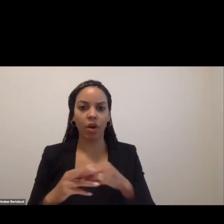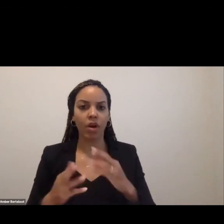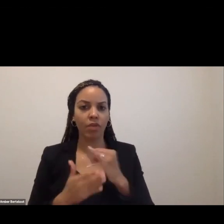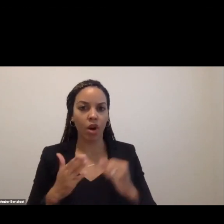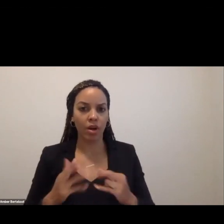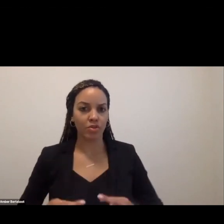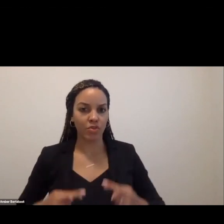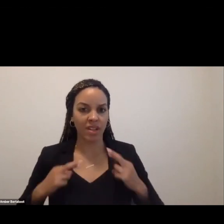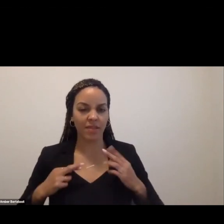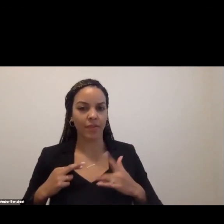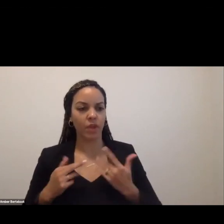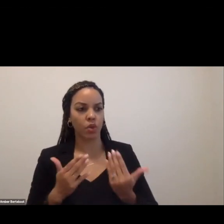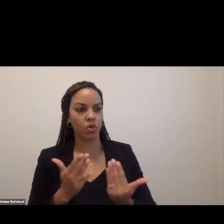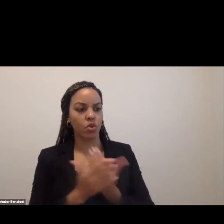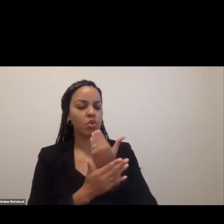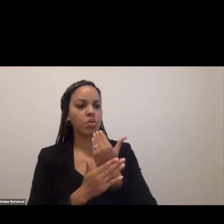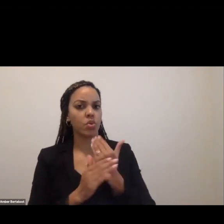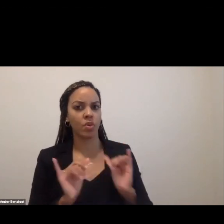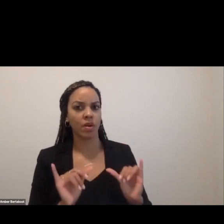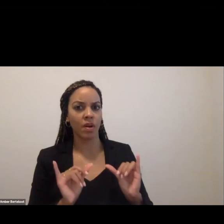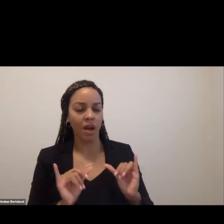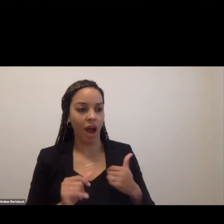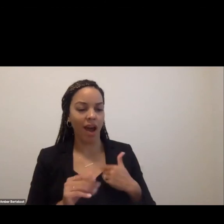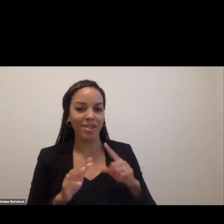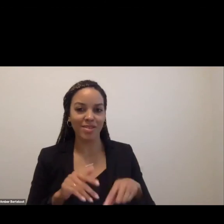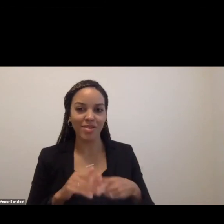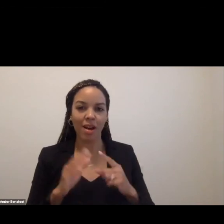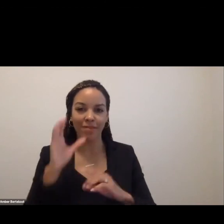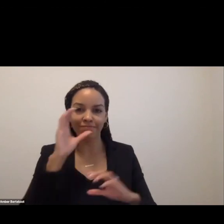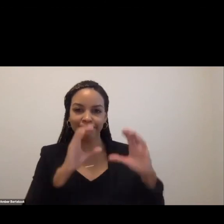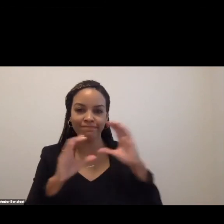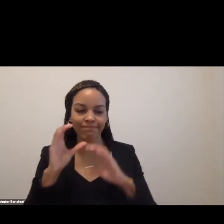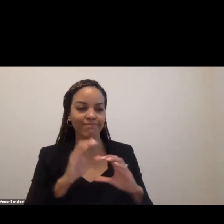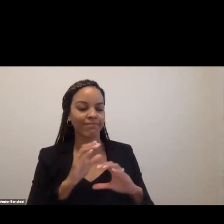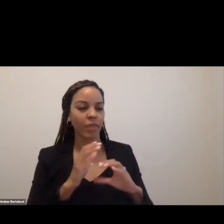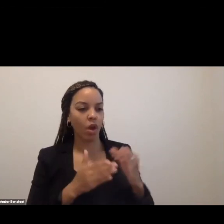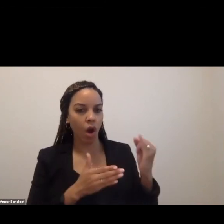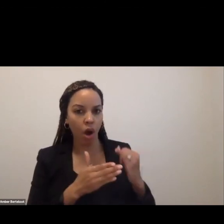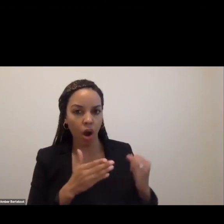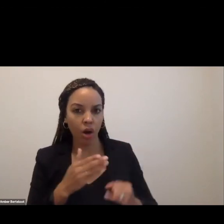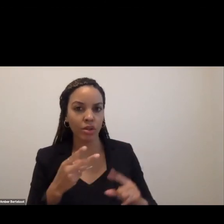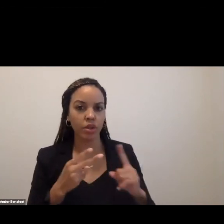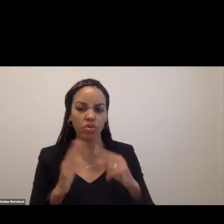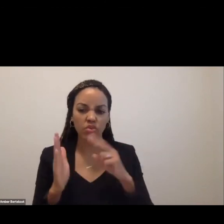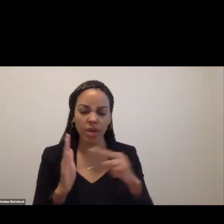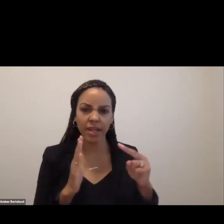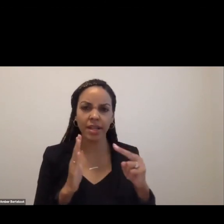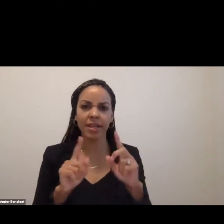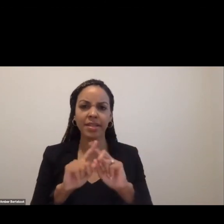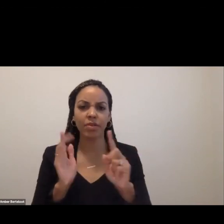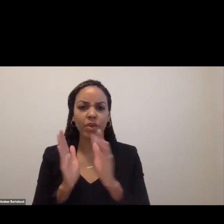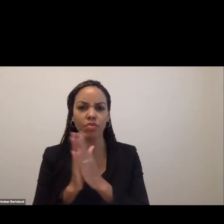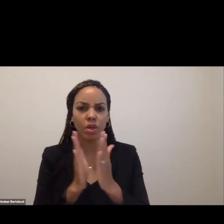phenomenon. I began to seek out and read related literature, theories of